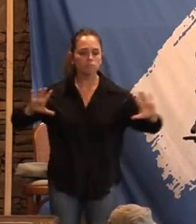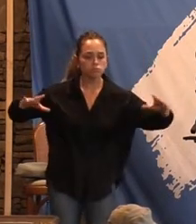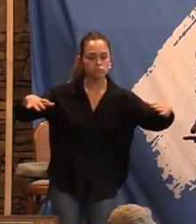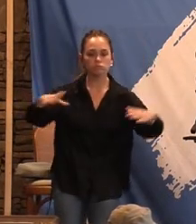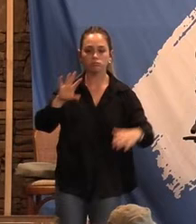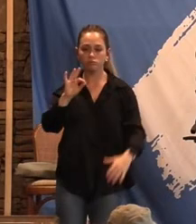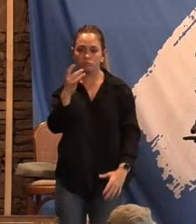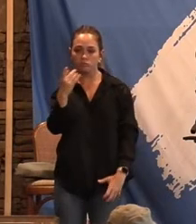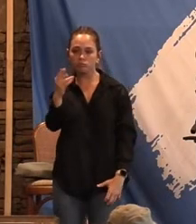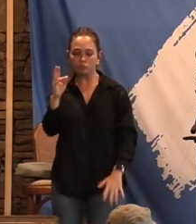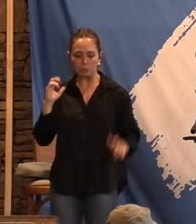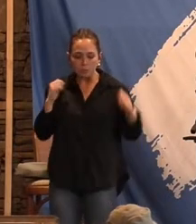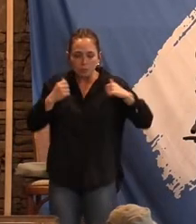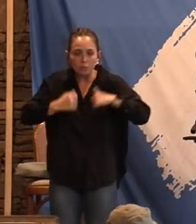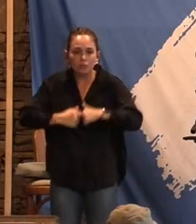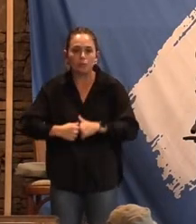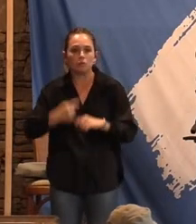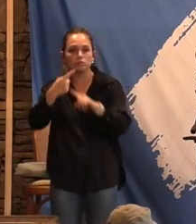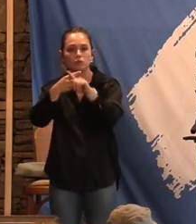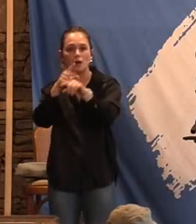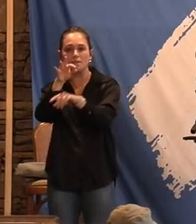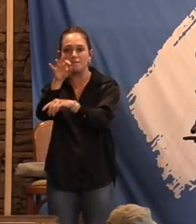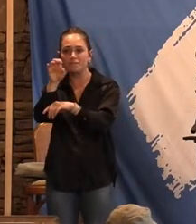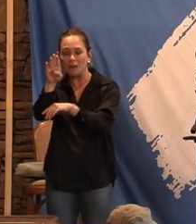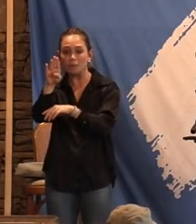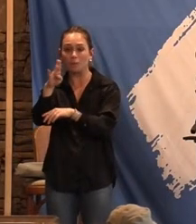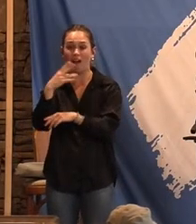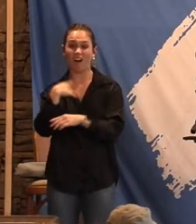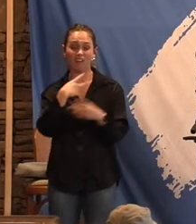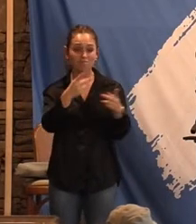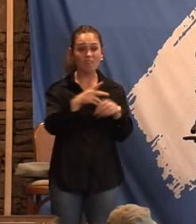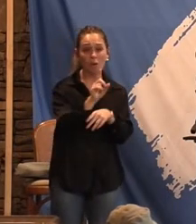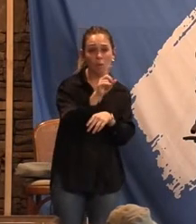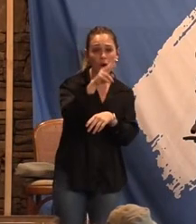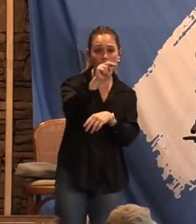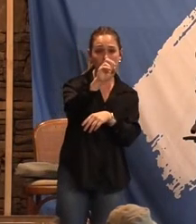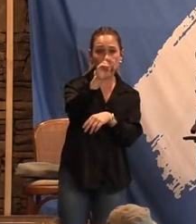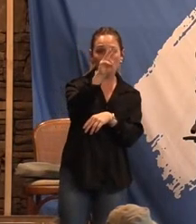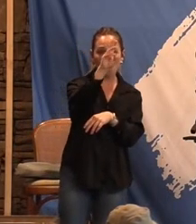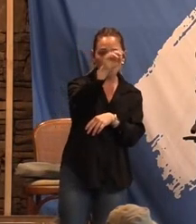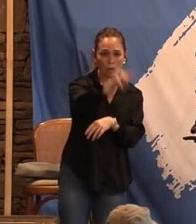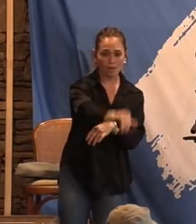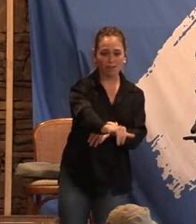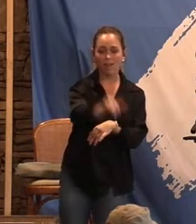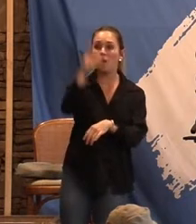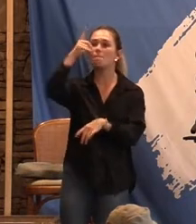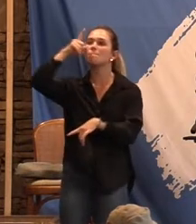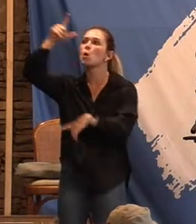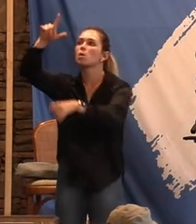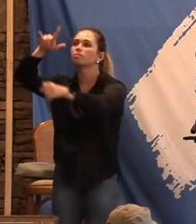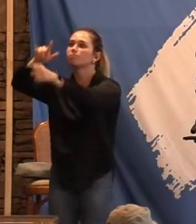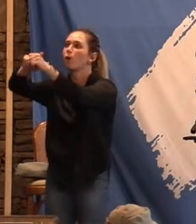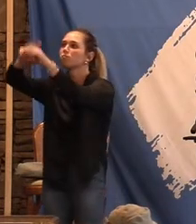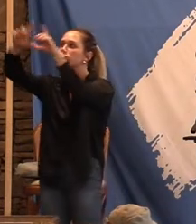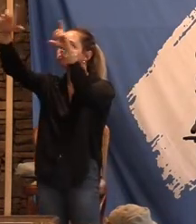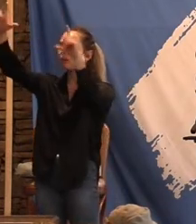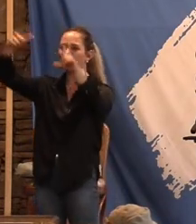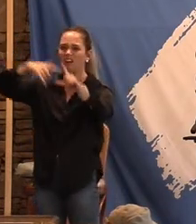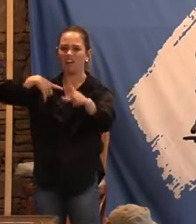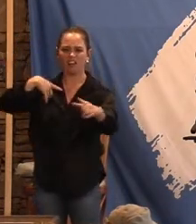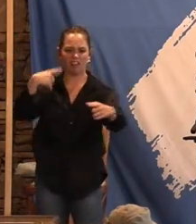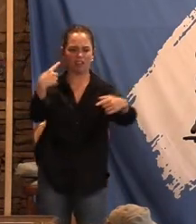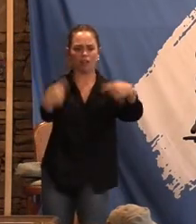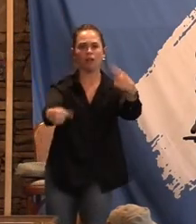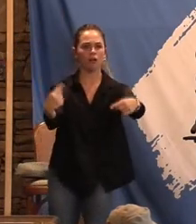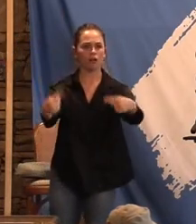furs, cause it's February, it's Norway, and there's a full moon. And they're yelling at each